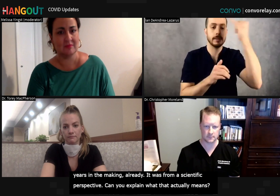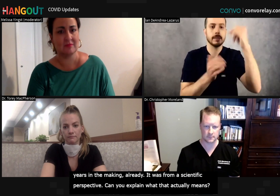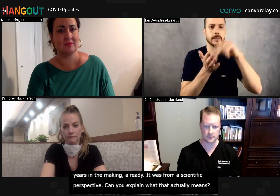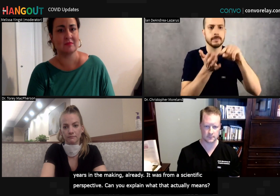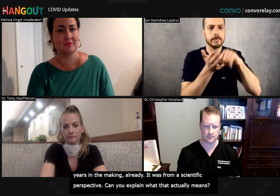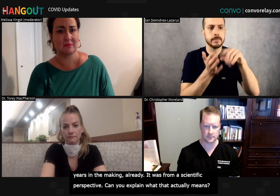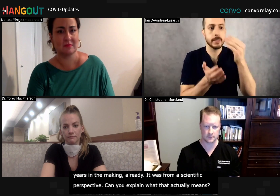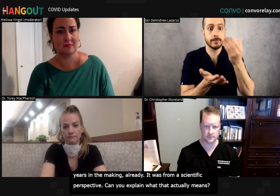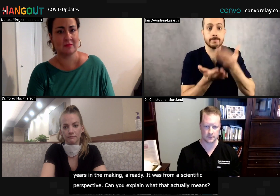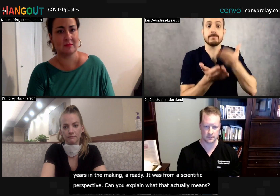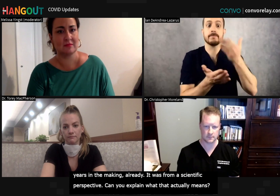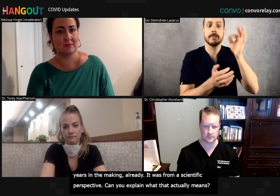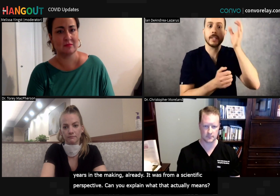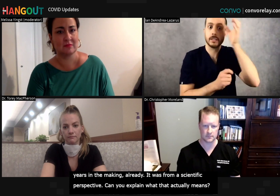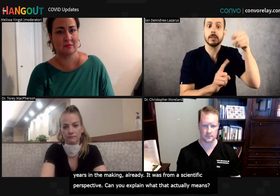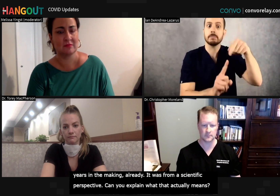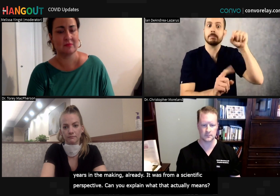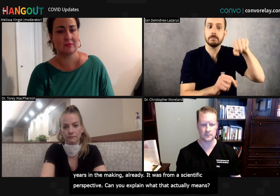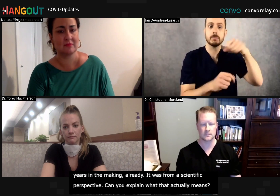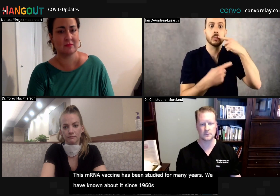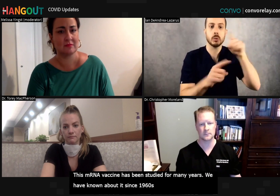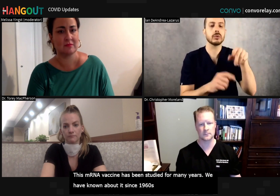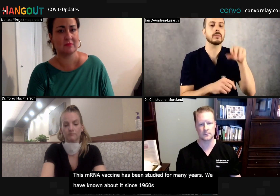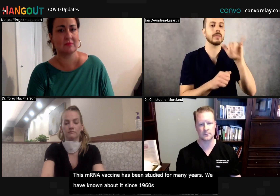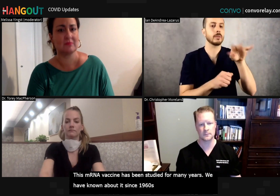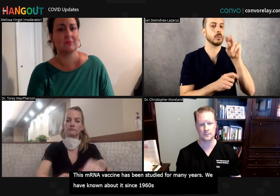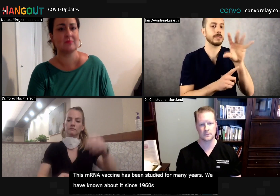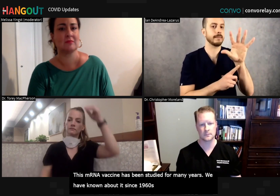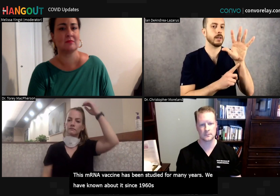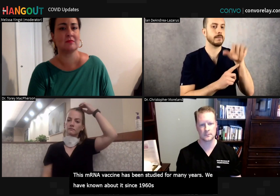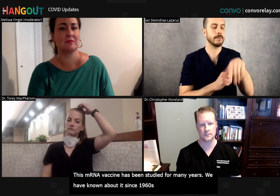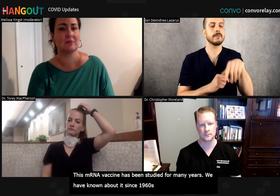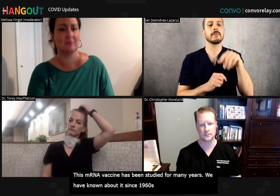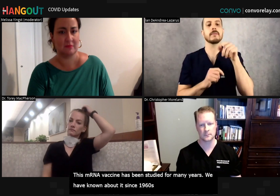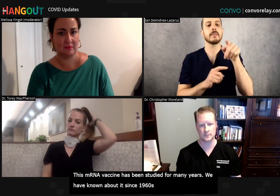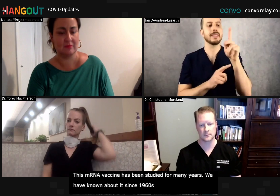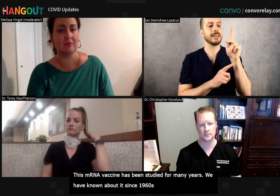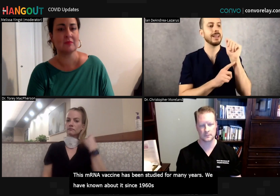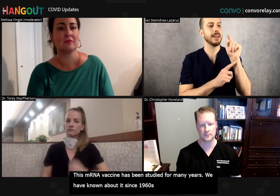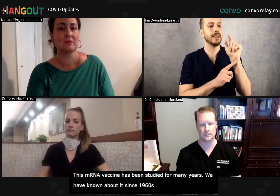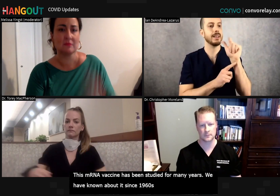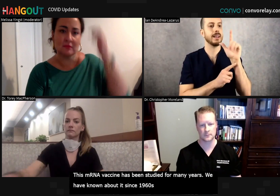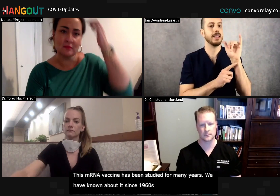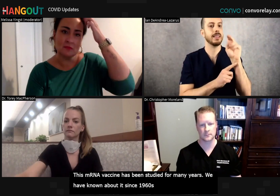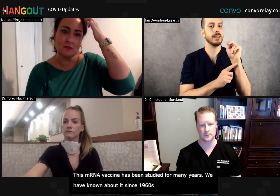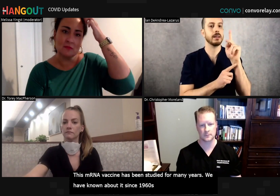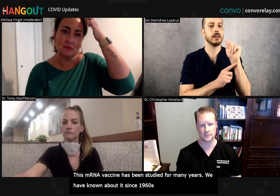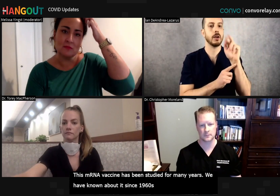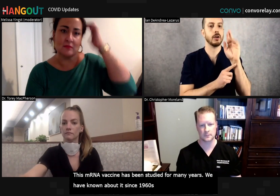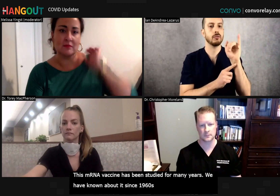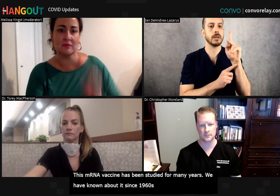in a vaccine as an idea and a concept was there in 2005.